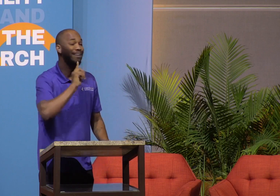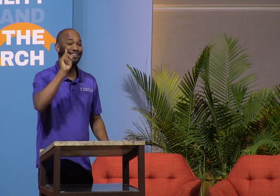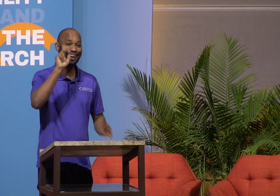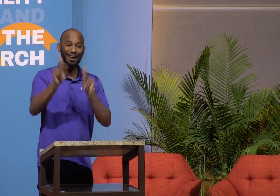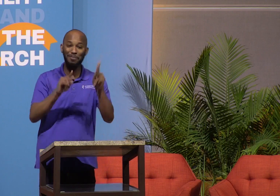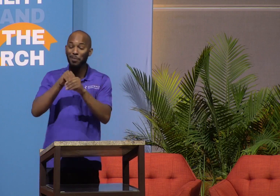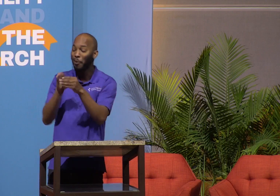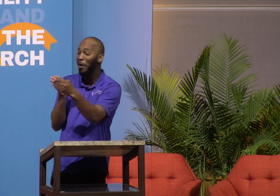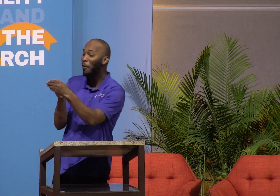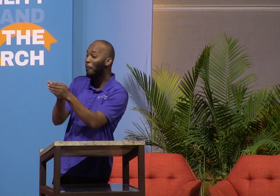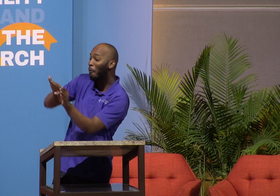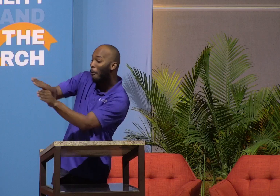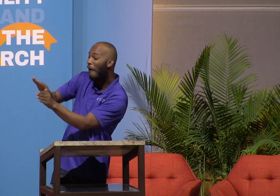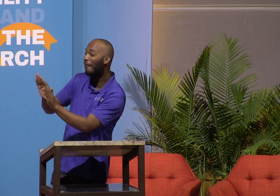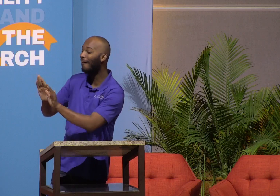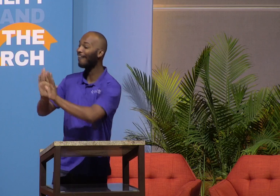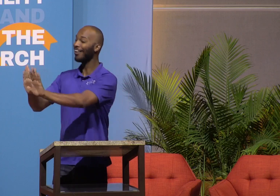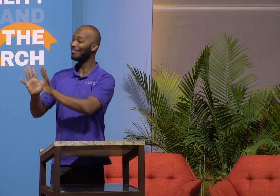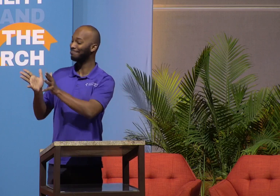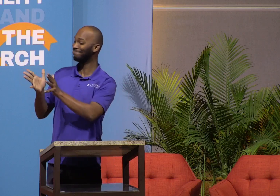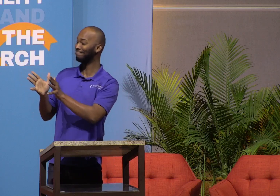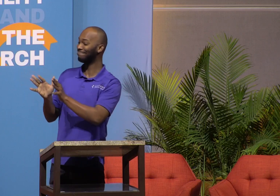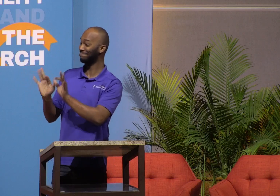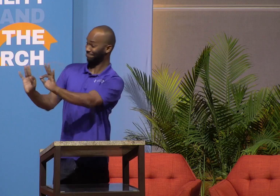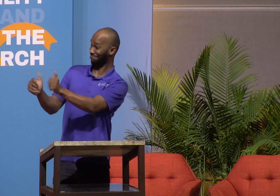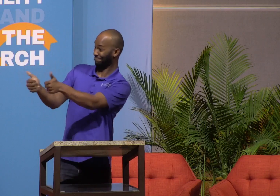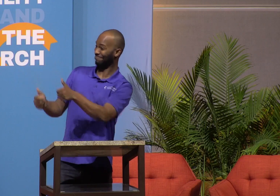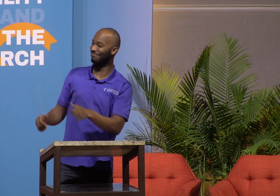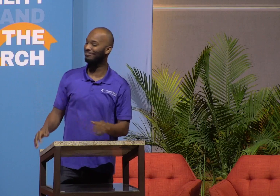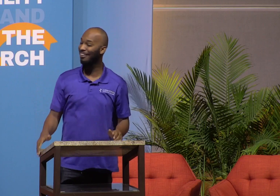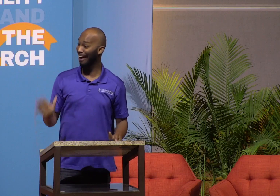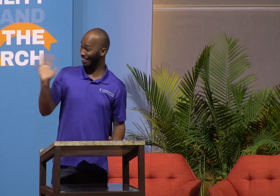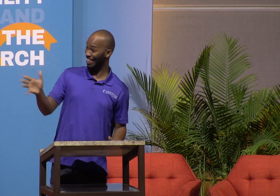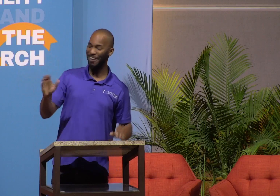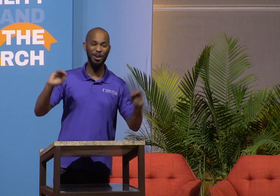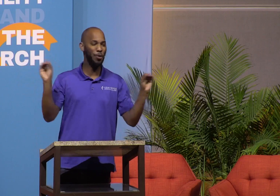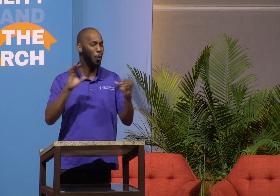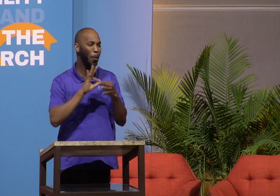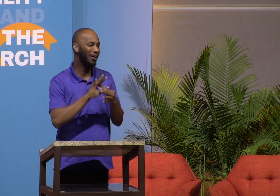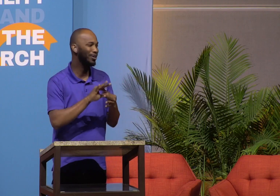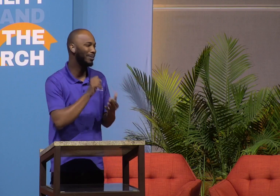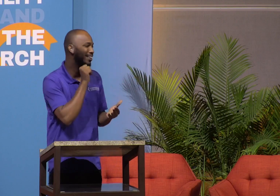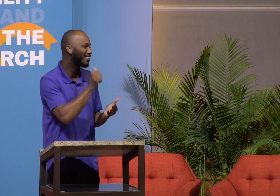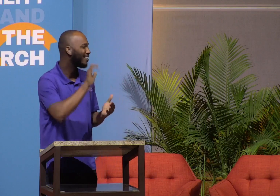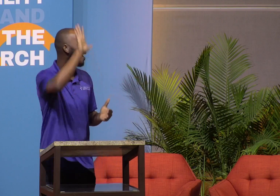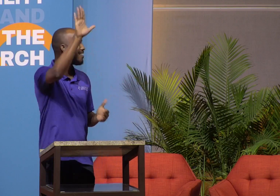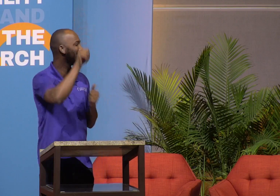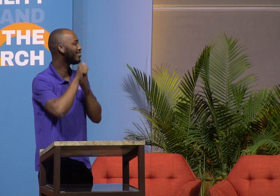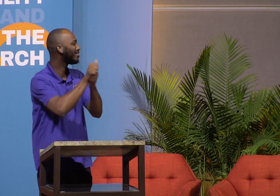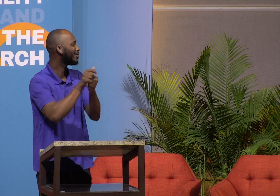critical. We can't put the deaf individuals into a corner and be like, all right, you guys are going to stay here, we're